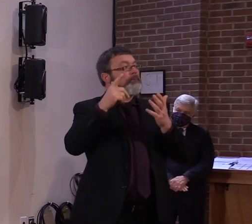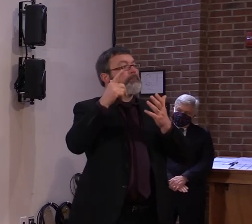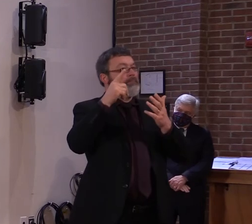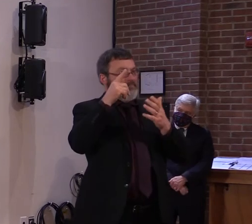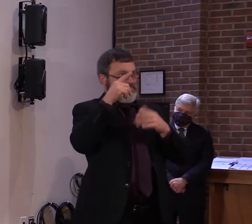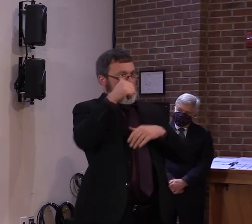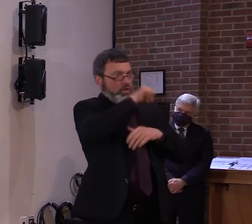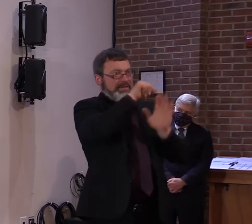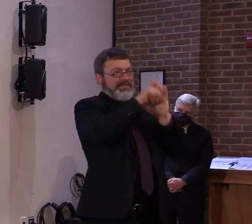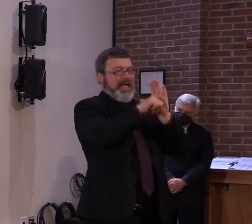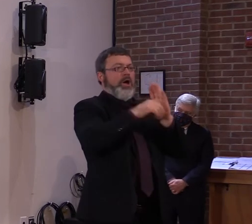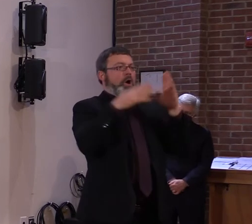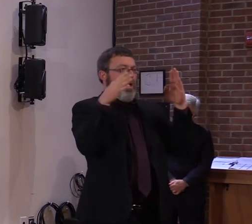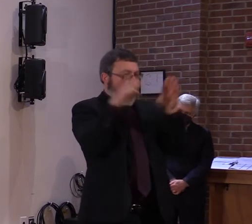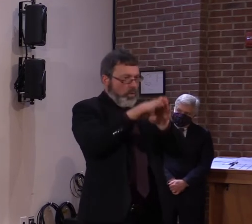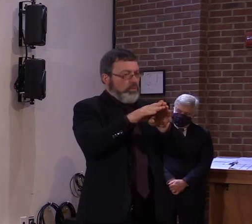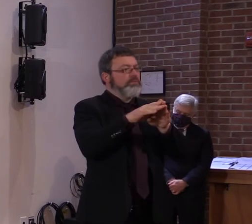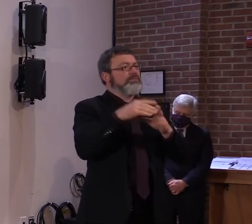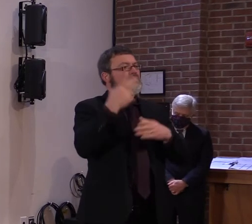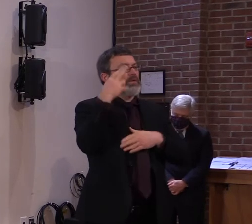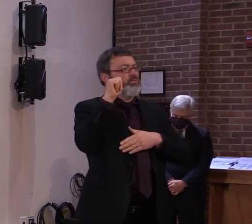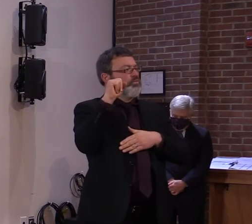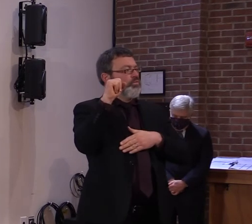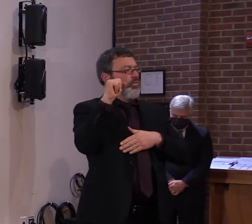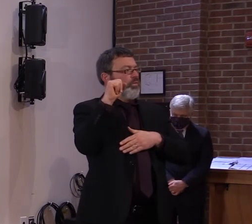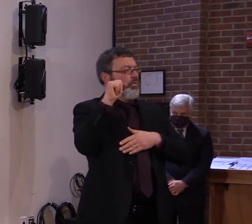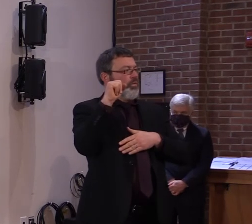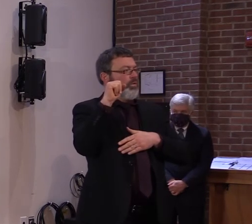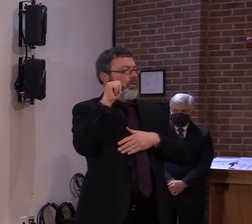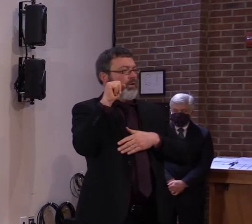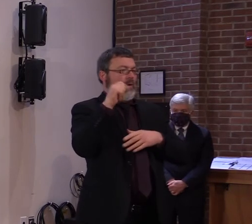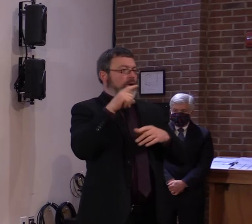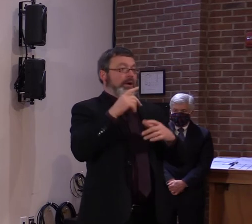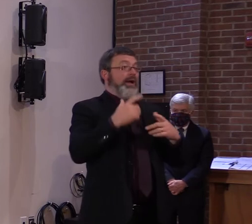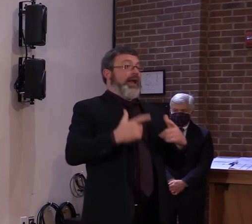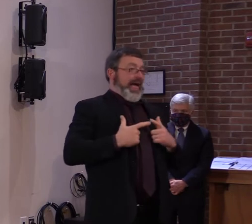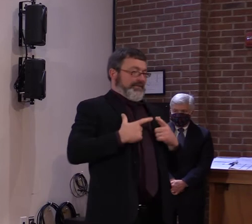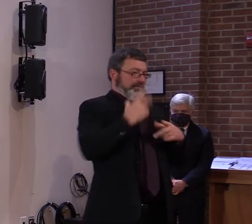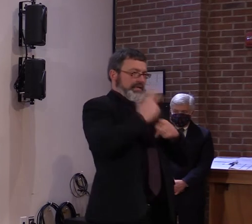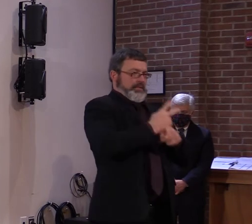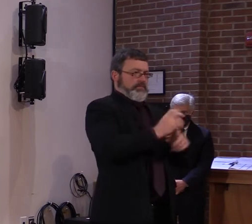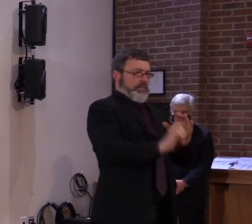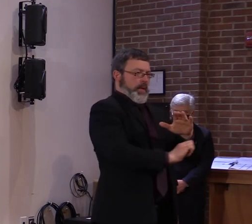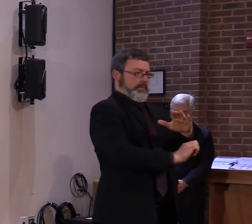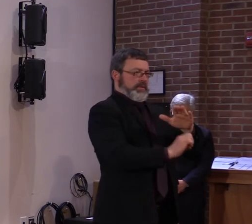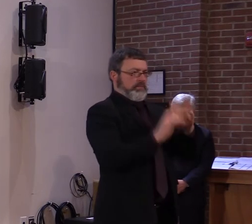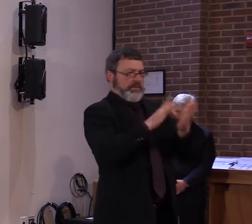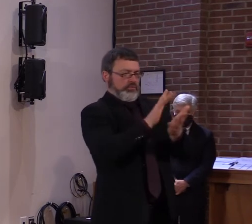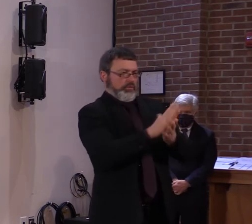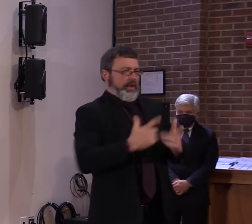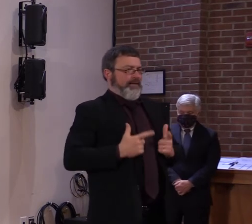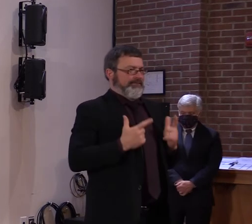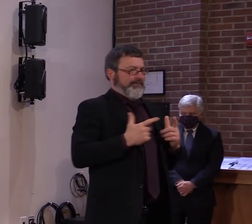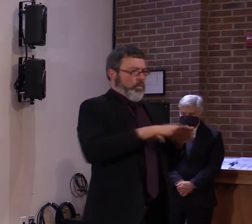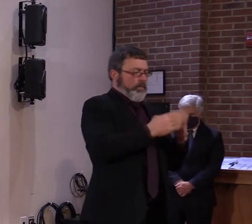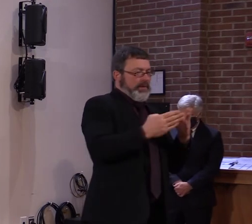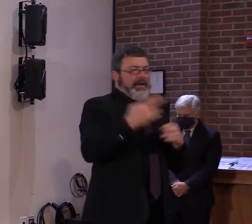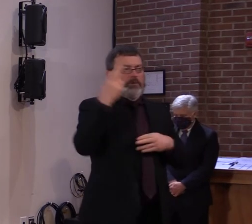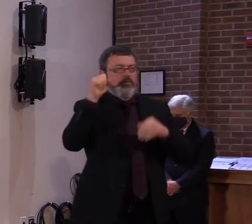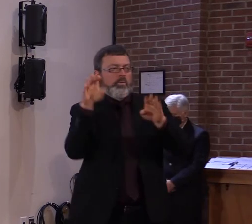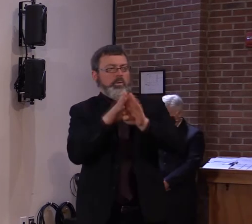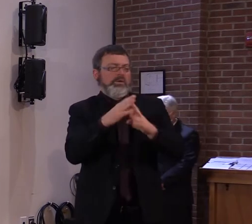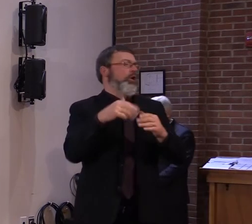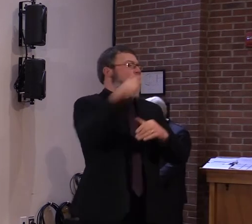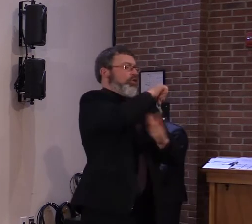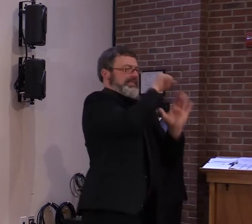stay open because of the way virus is not transmitted well among students to each other or to their adults who are in